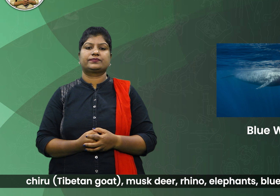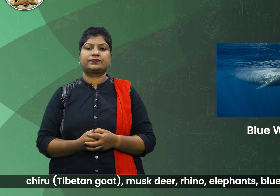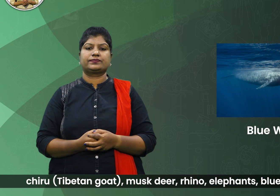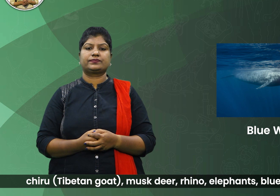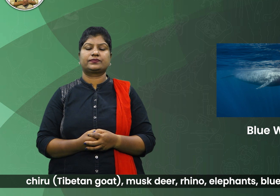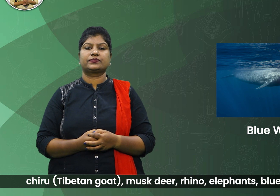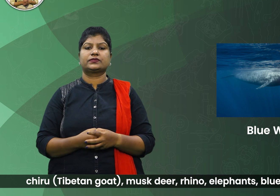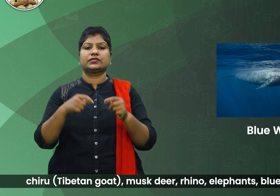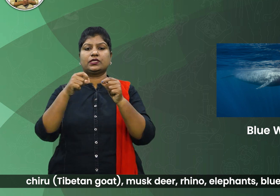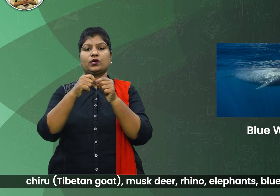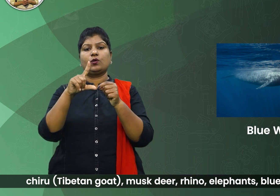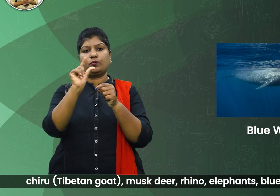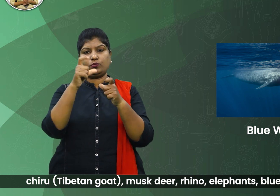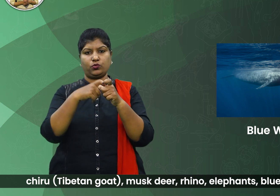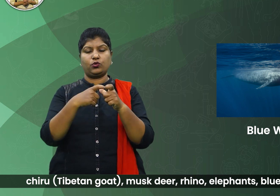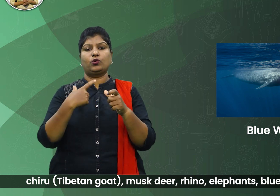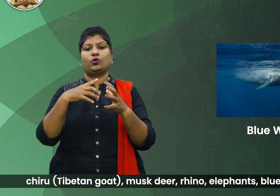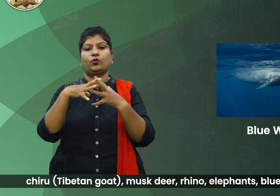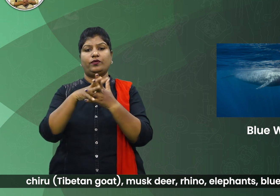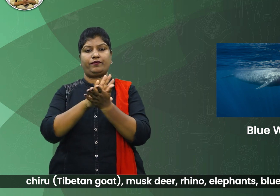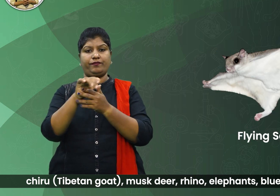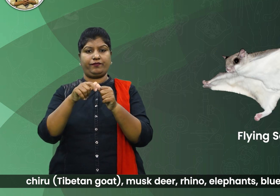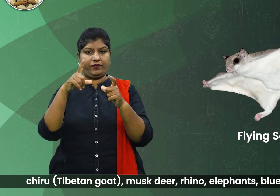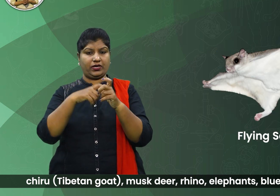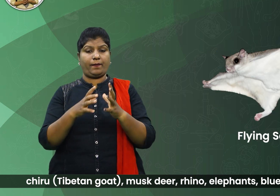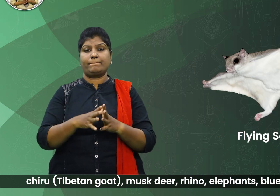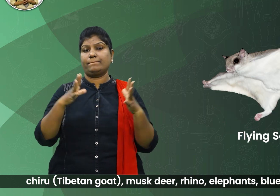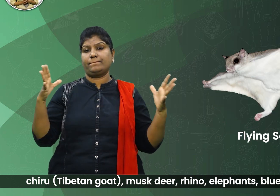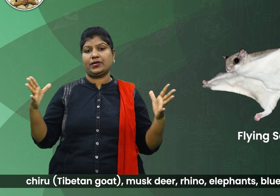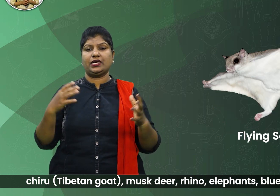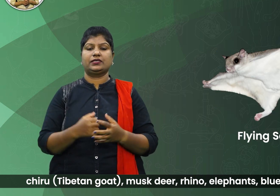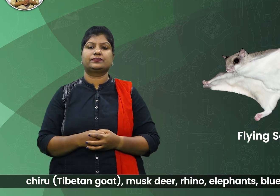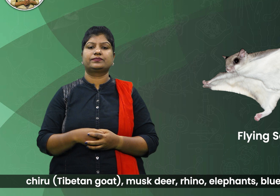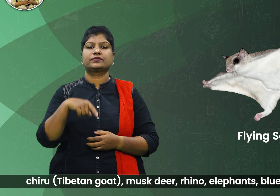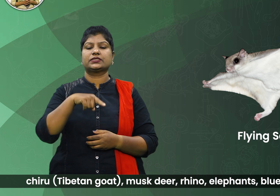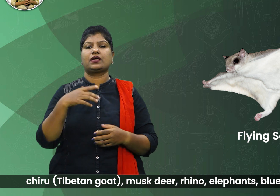blue whale, flying squirrel.